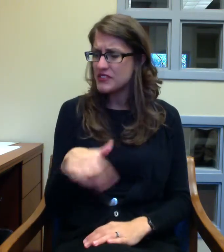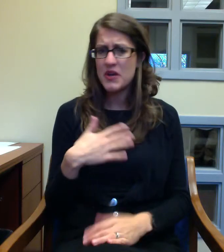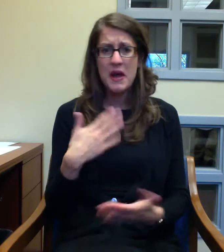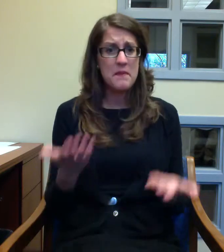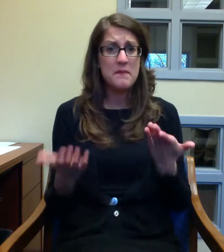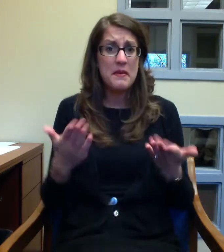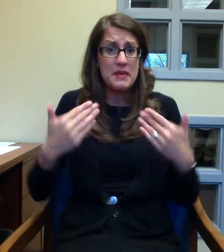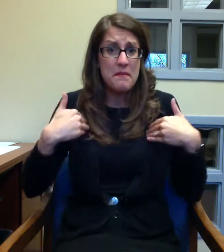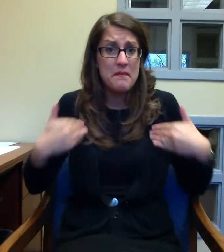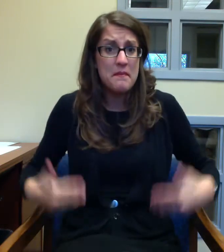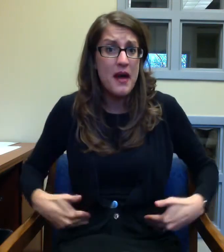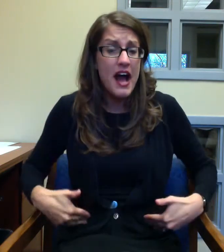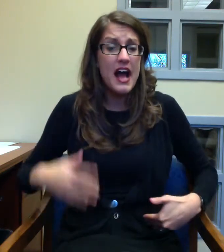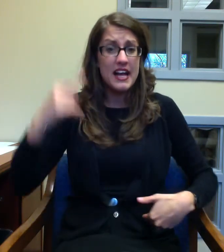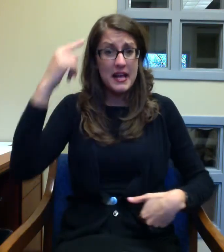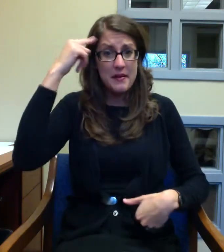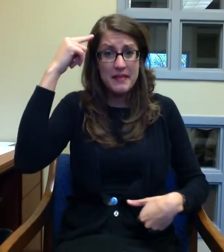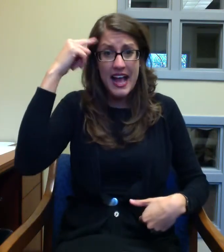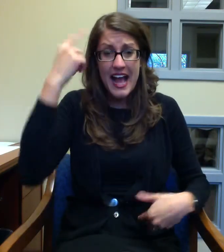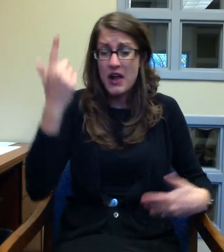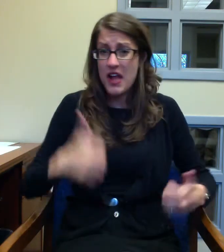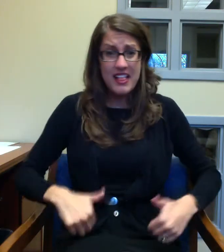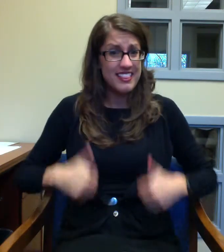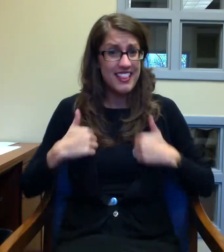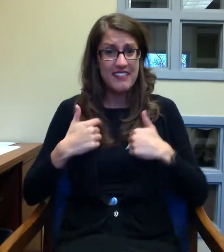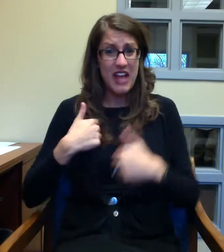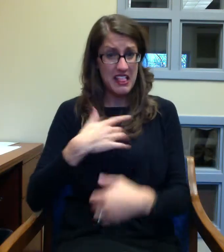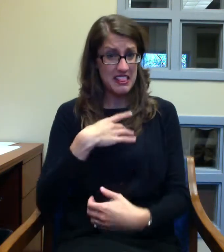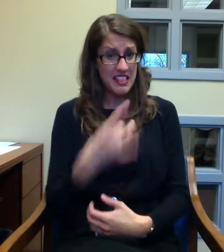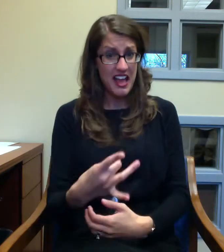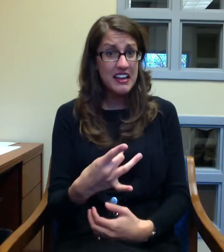a mind or a life we don't particularly like sometimes?